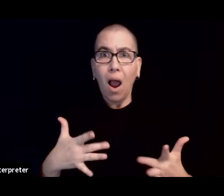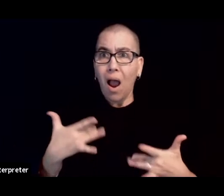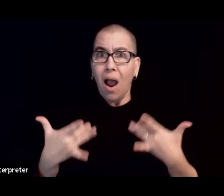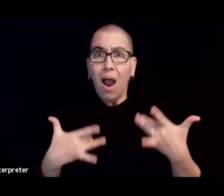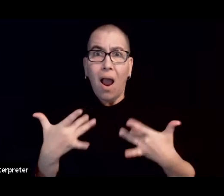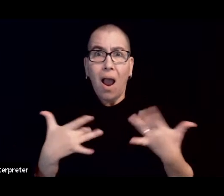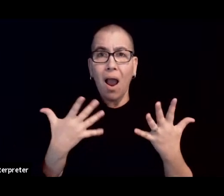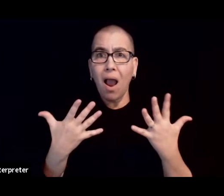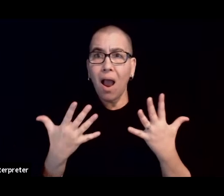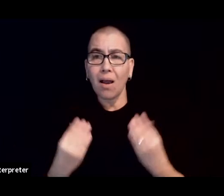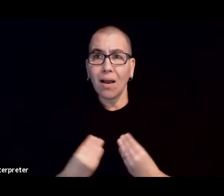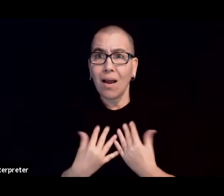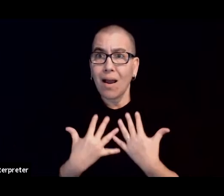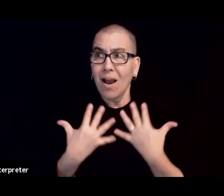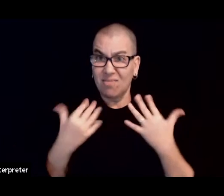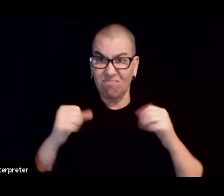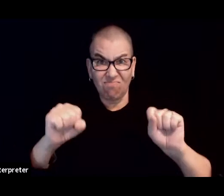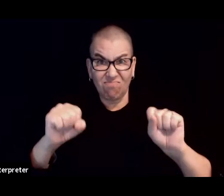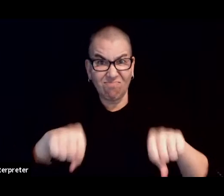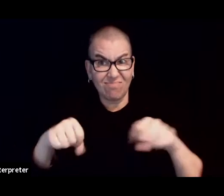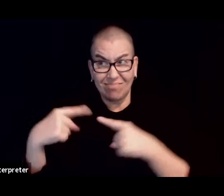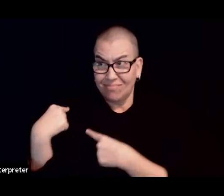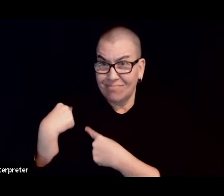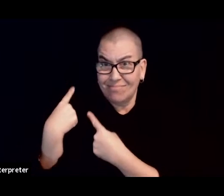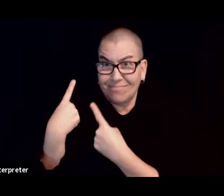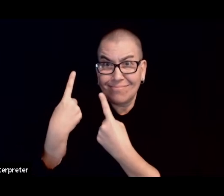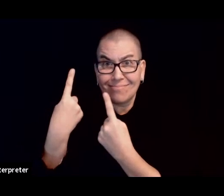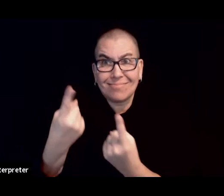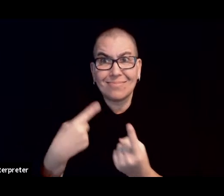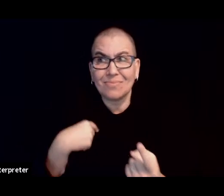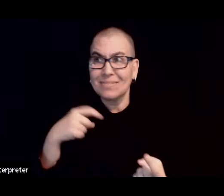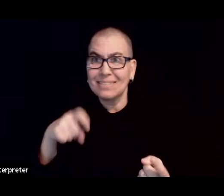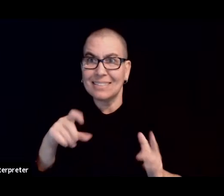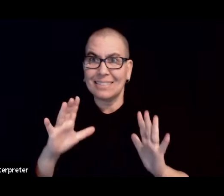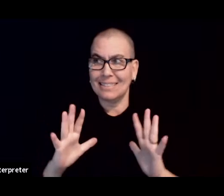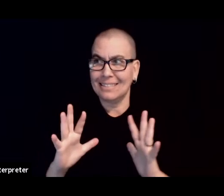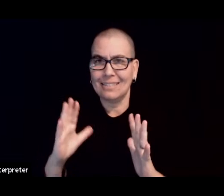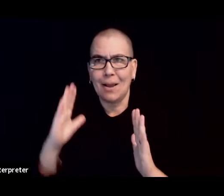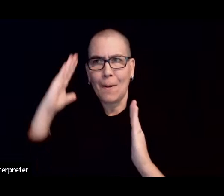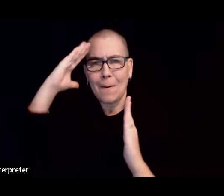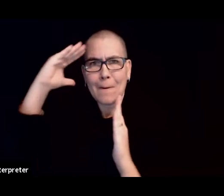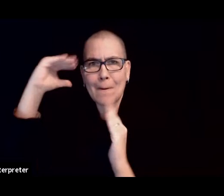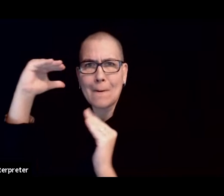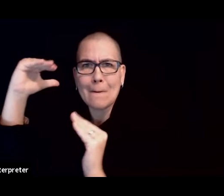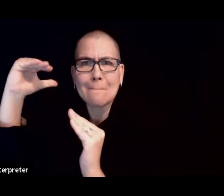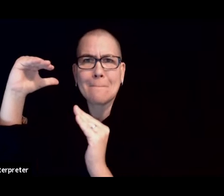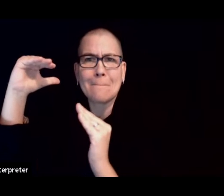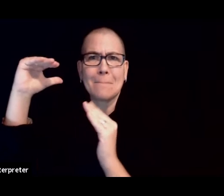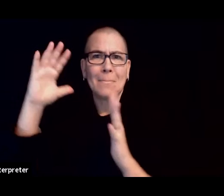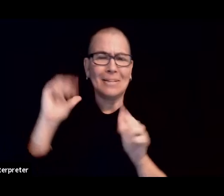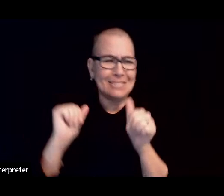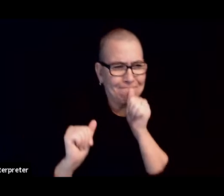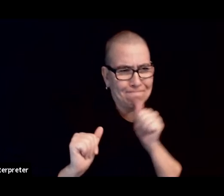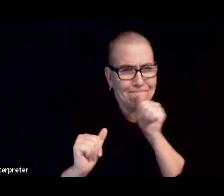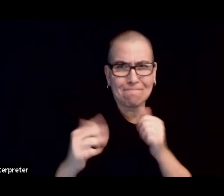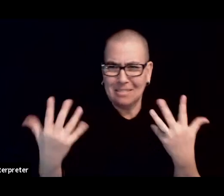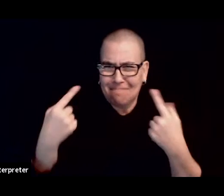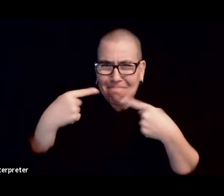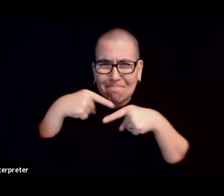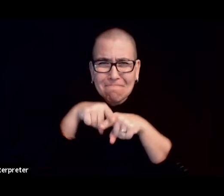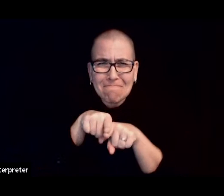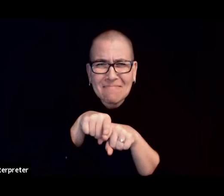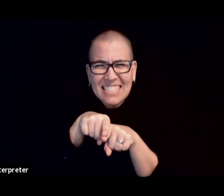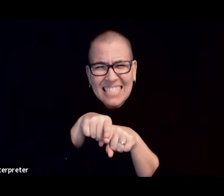what's needed at this stage is a mix of hope and patience. And this week's vaccine news items show this